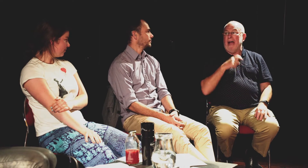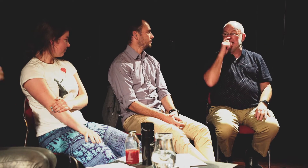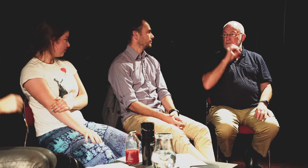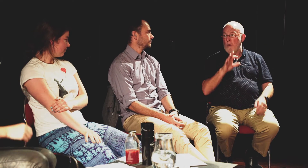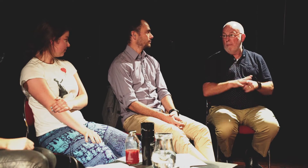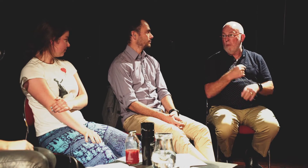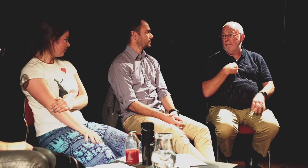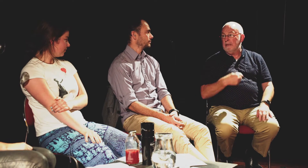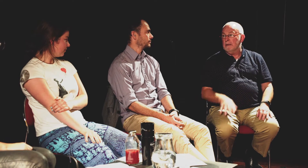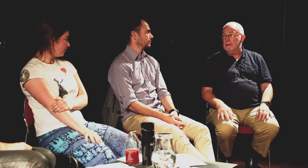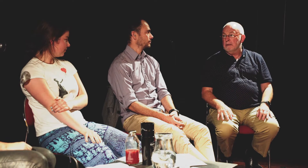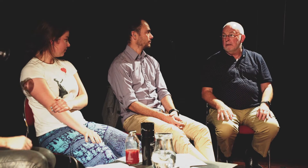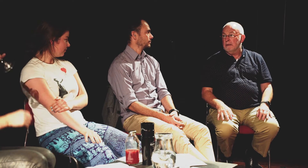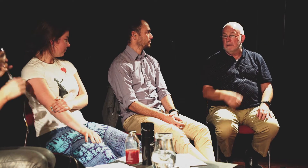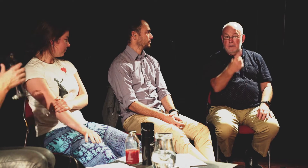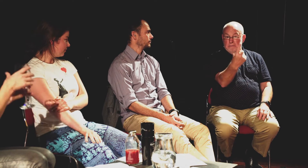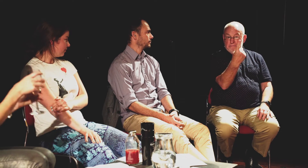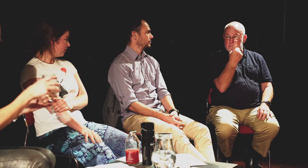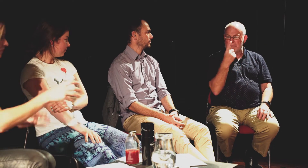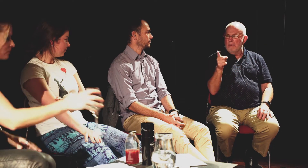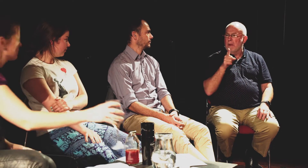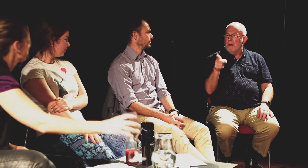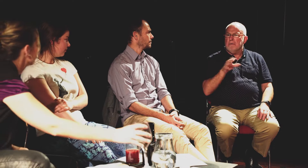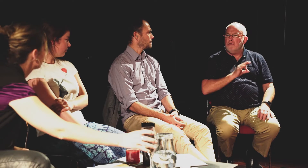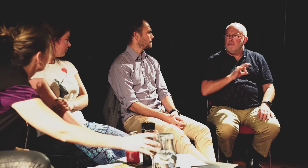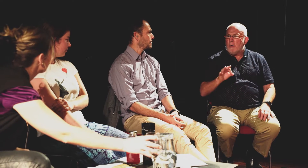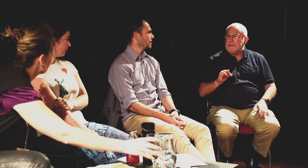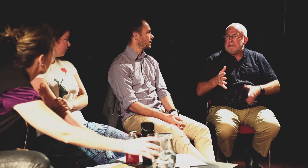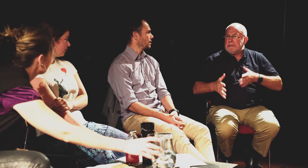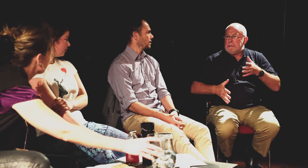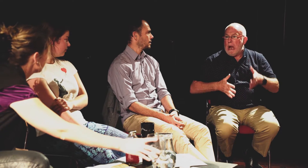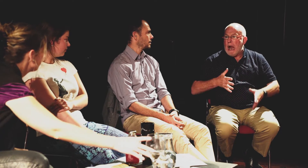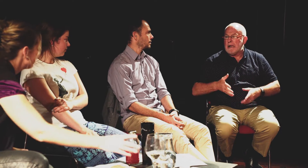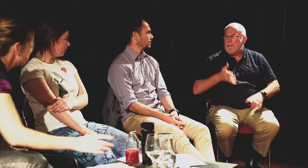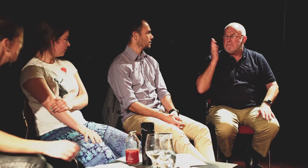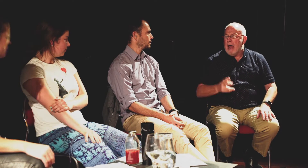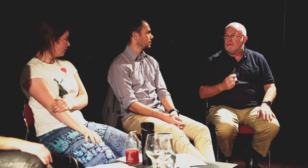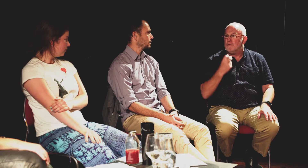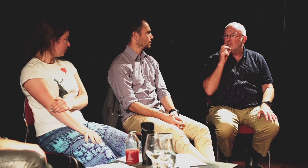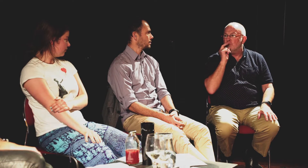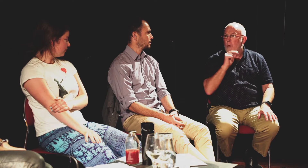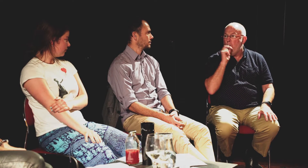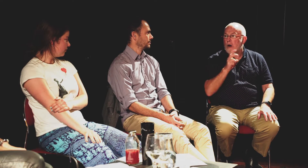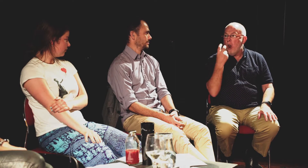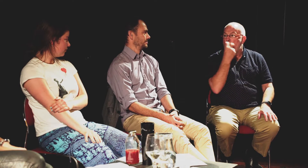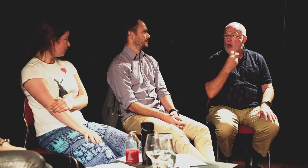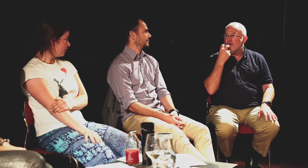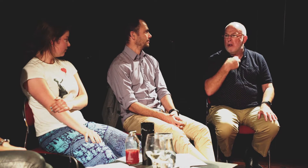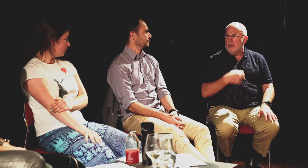lot of discussion. My sister was not at all happy with me. She came up to me and she said to me, "Will you please stop signing? You know you can